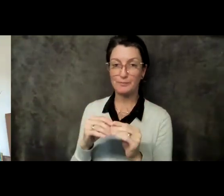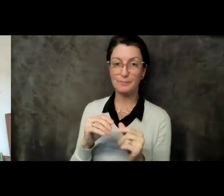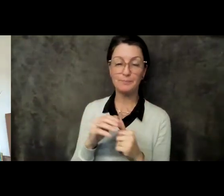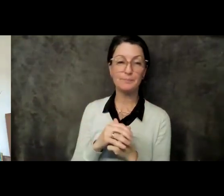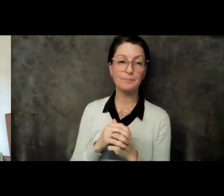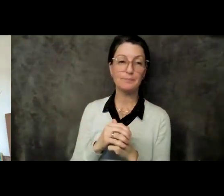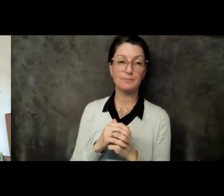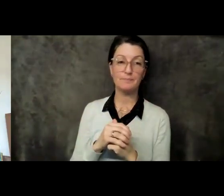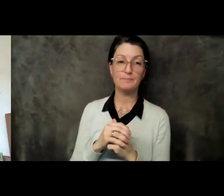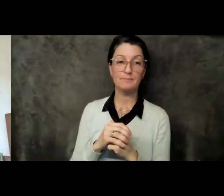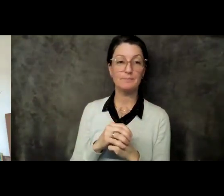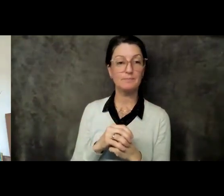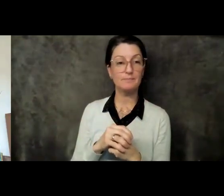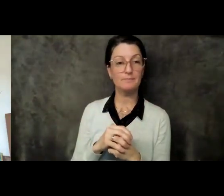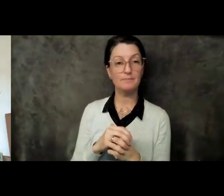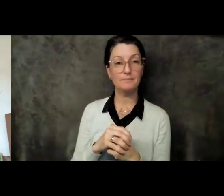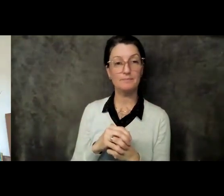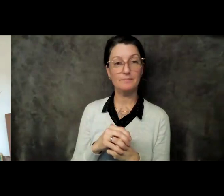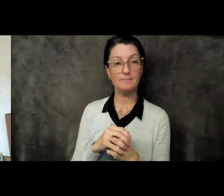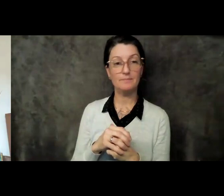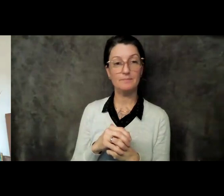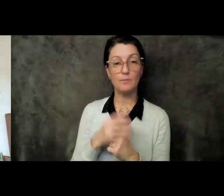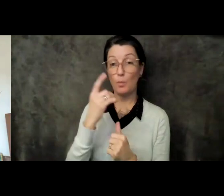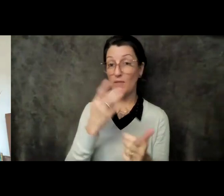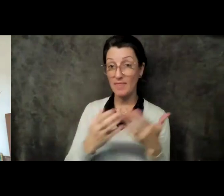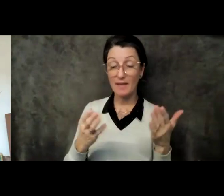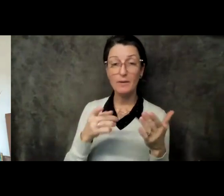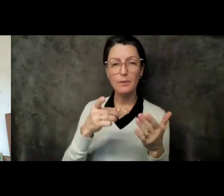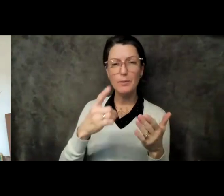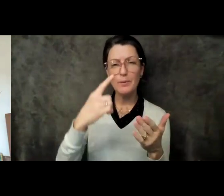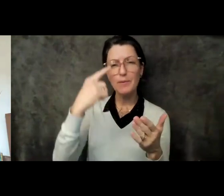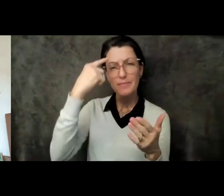of the things when you think about breaking silence,